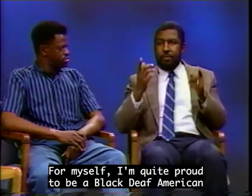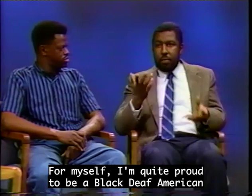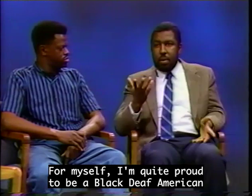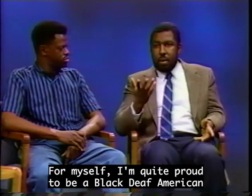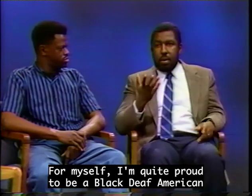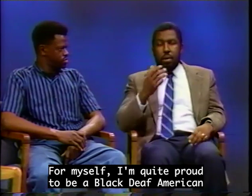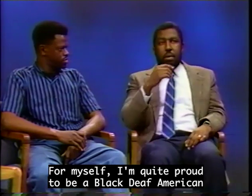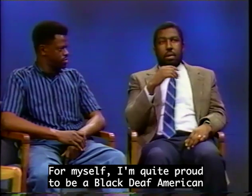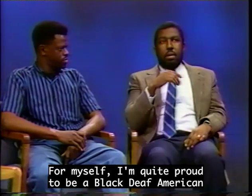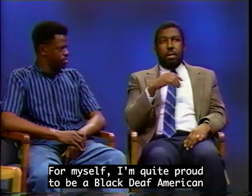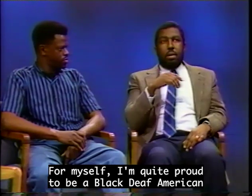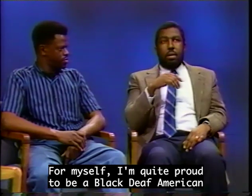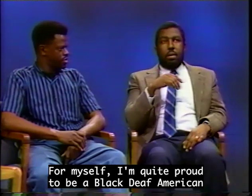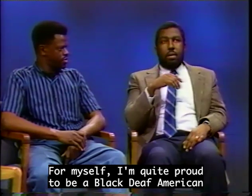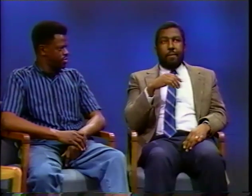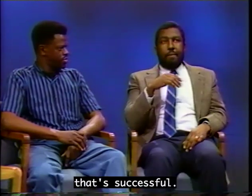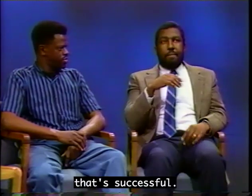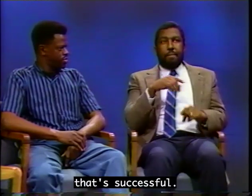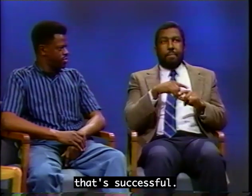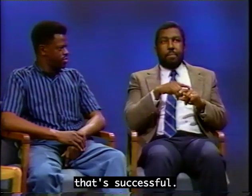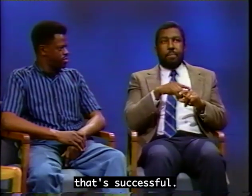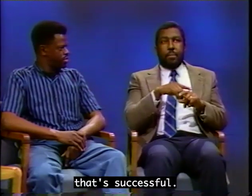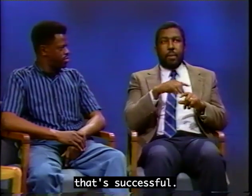be a black deaf American that's successful.